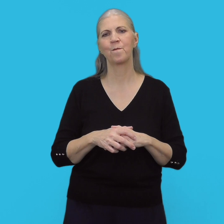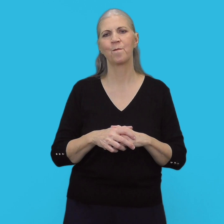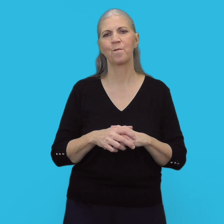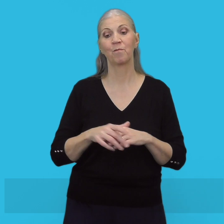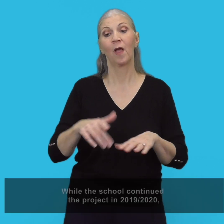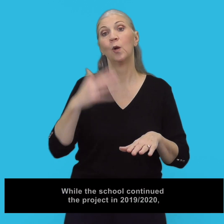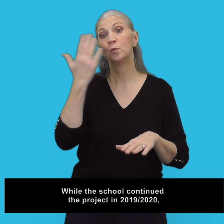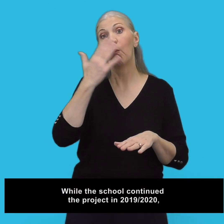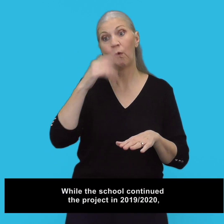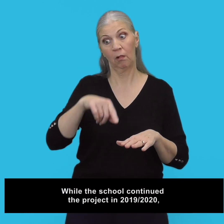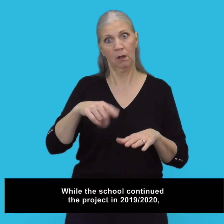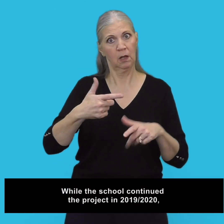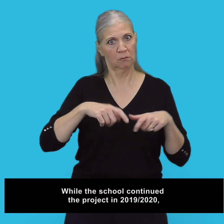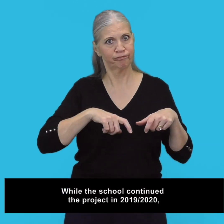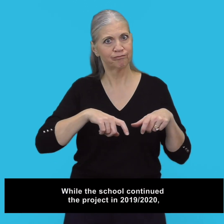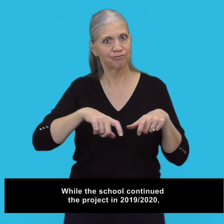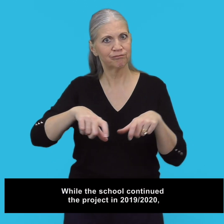While the school continued the project in